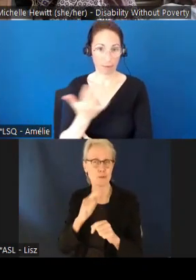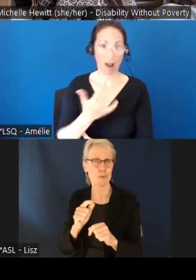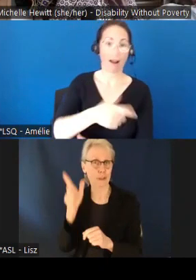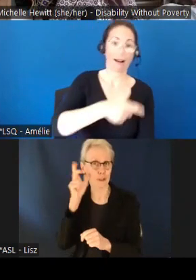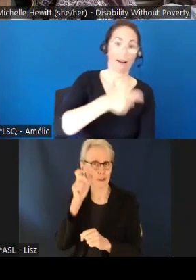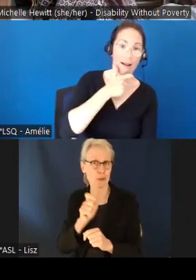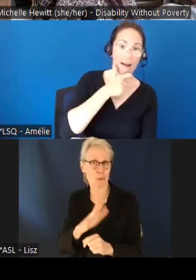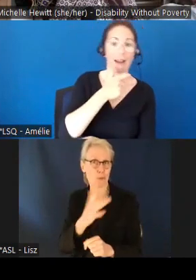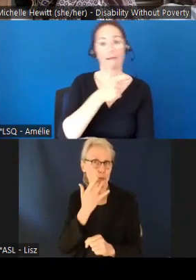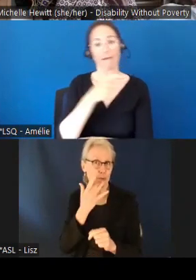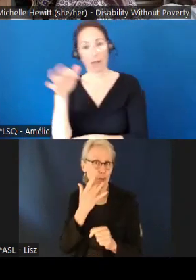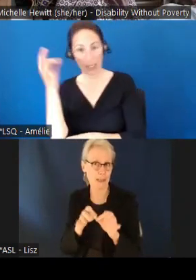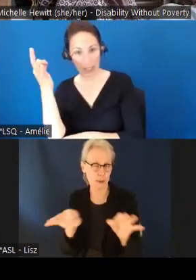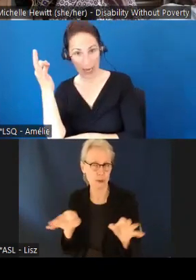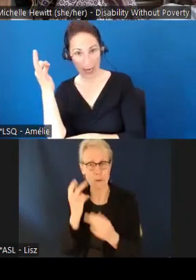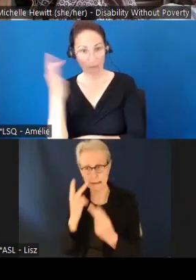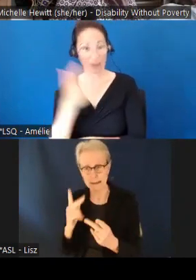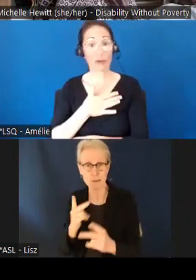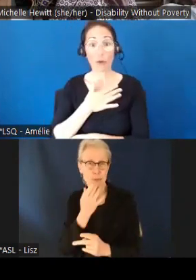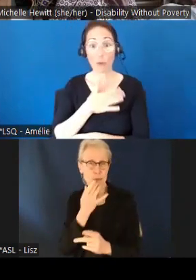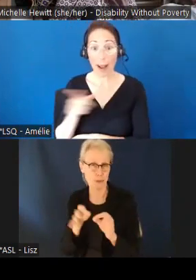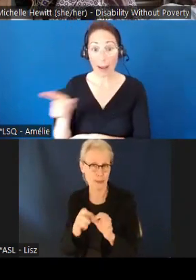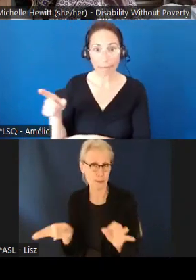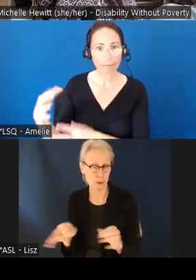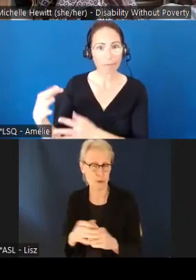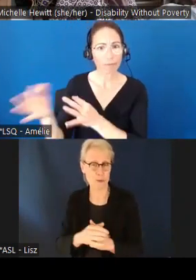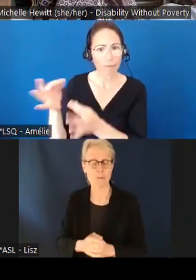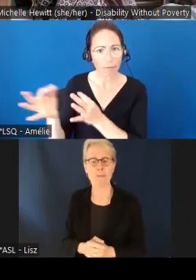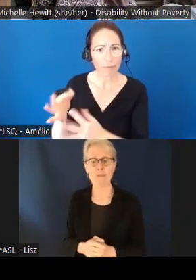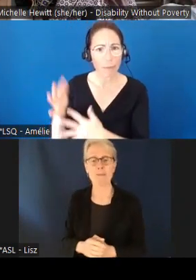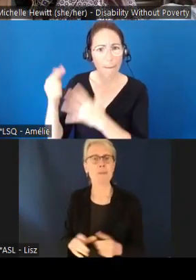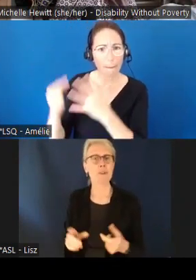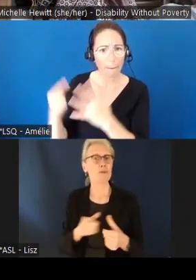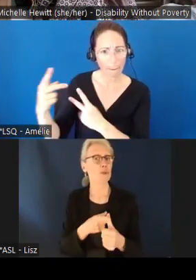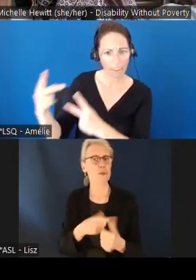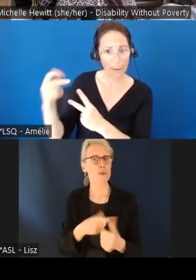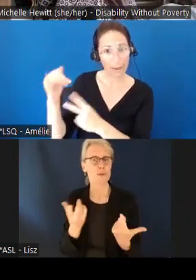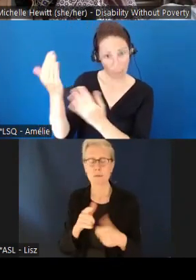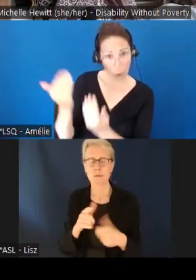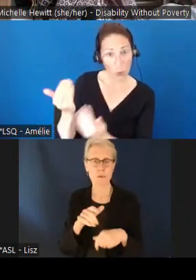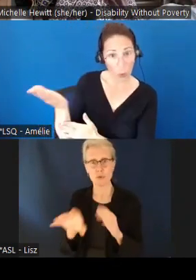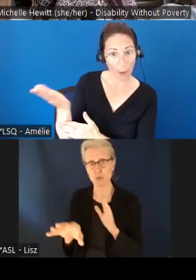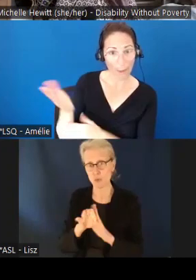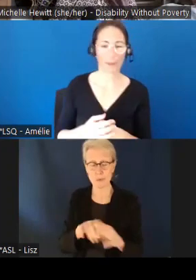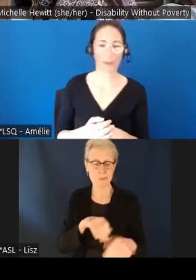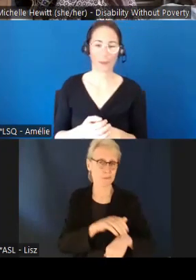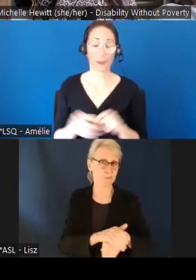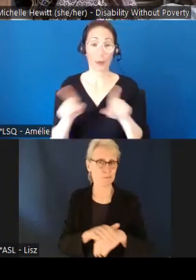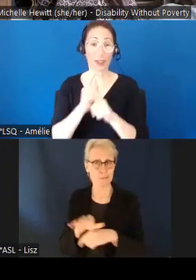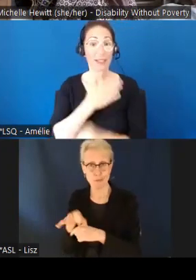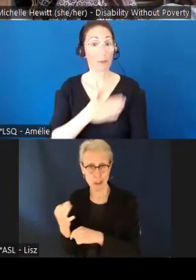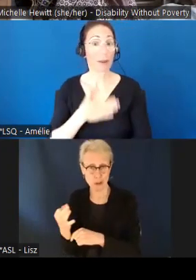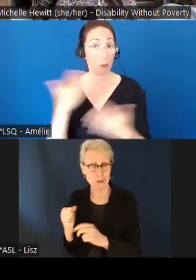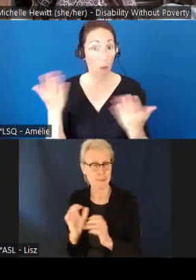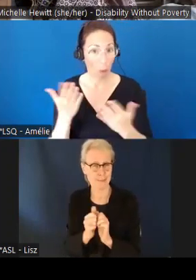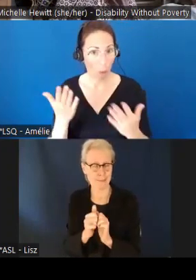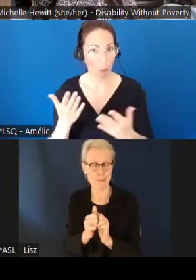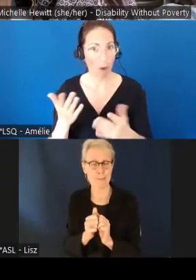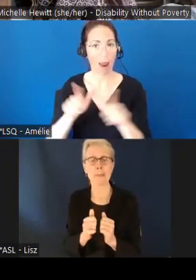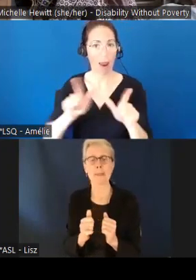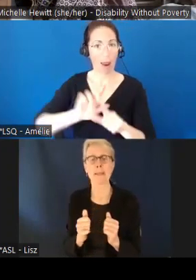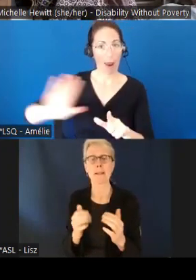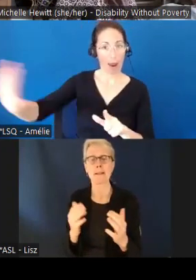appropriate. First, please select your preferred language, English or French. You do this by selecting